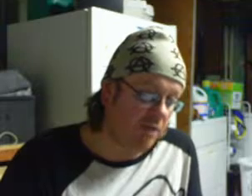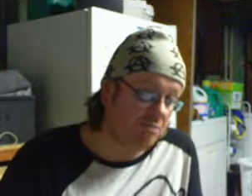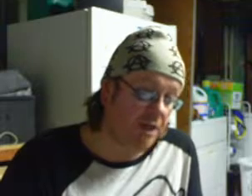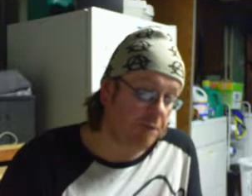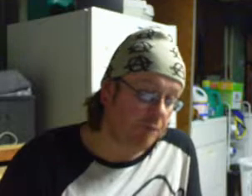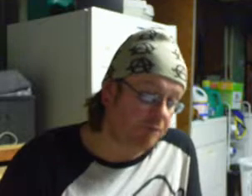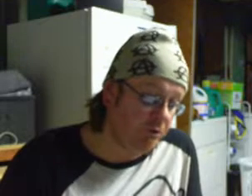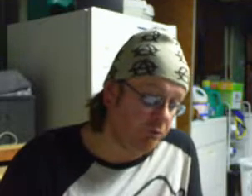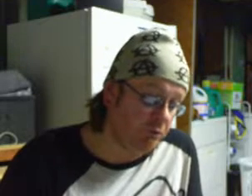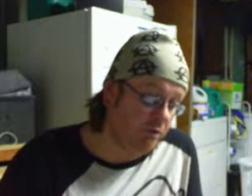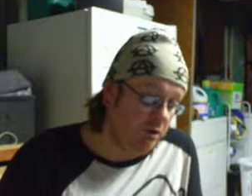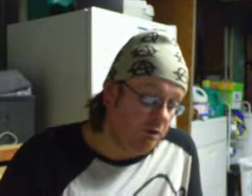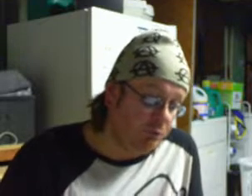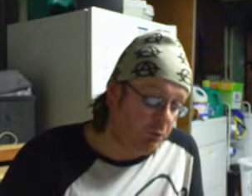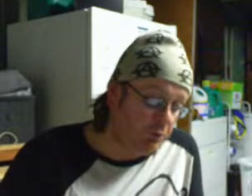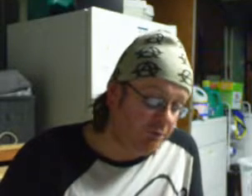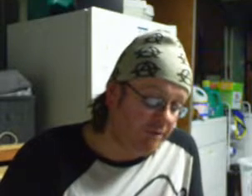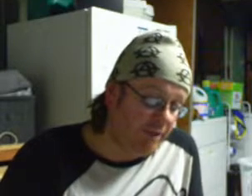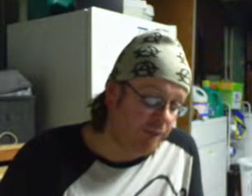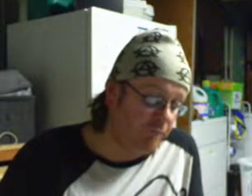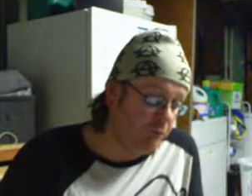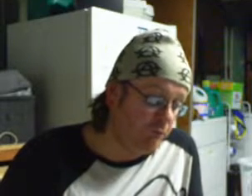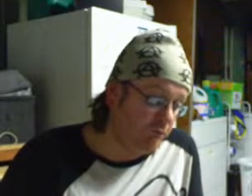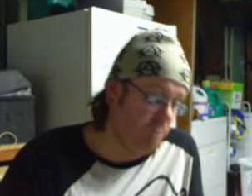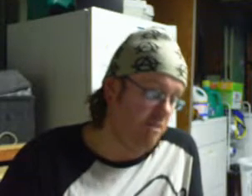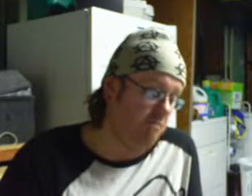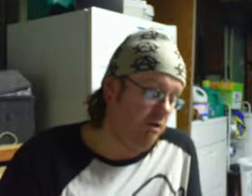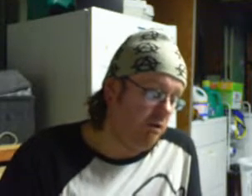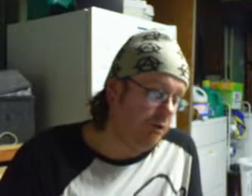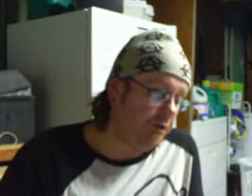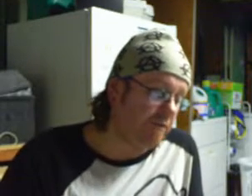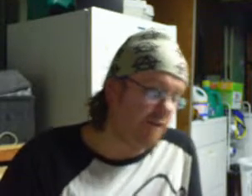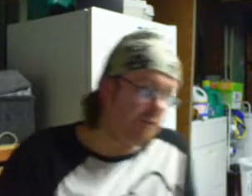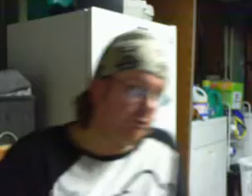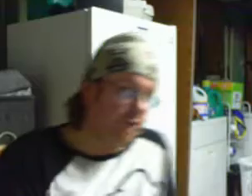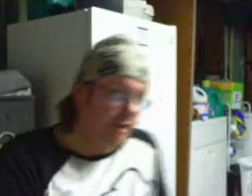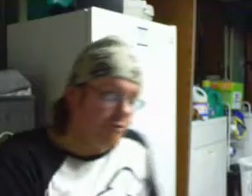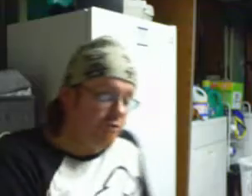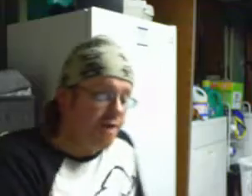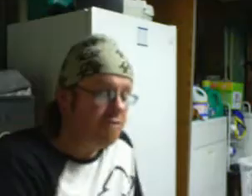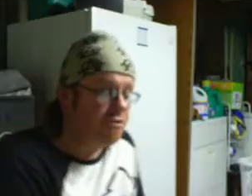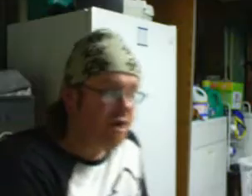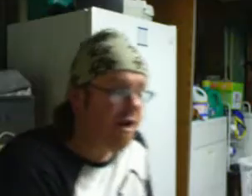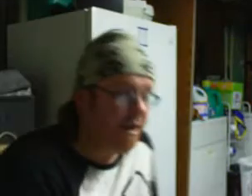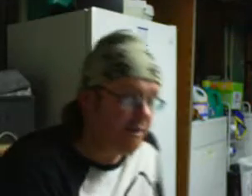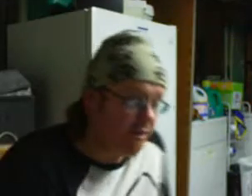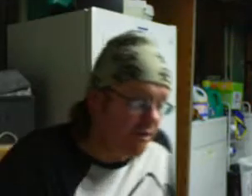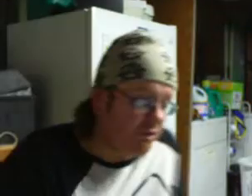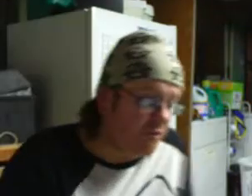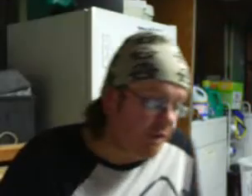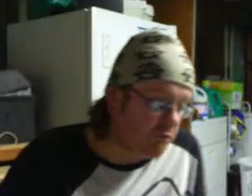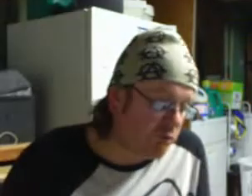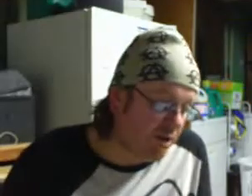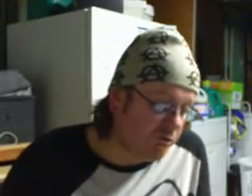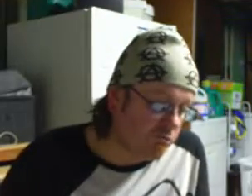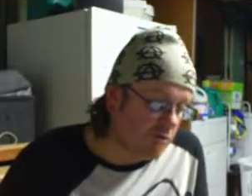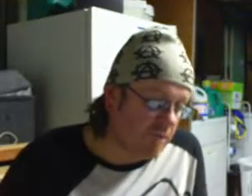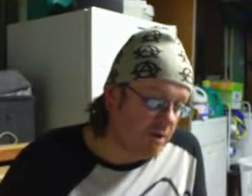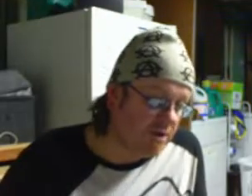he refused. Nor would he take food from him. On the seventh day, the child died. David's retinue were afraid to tell